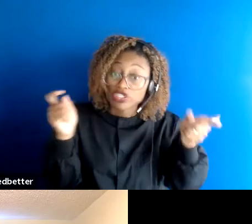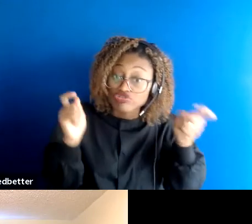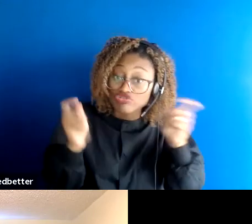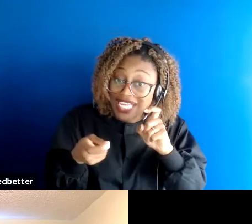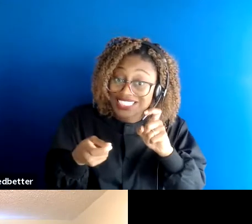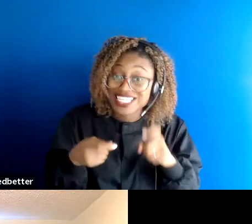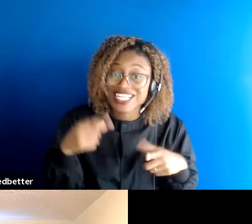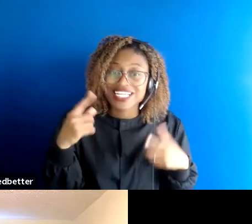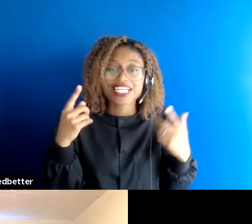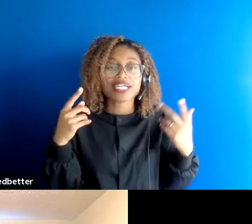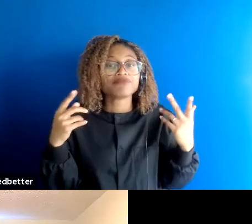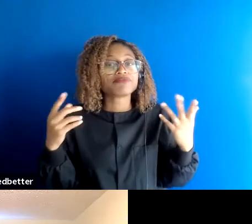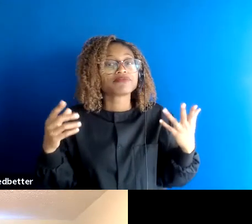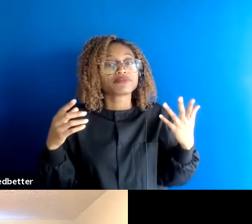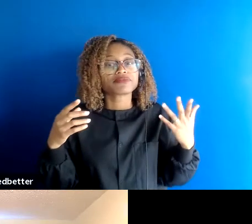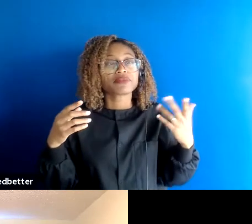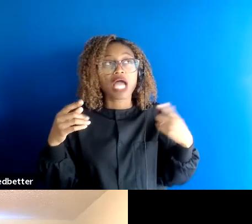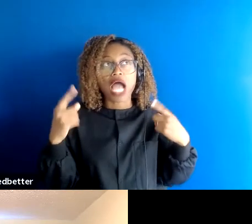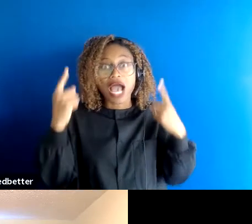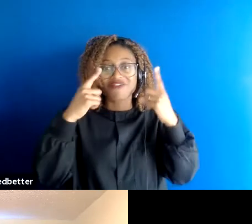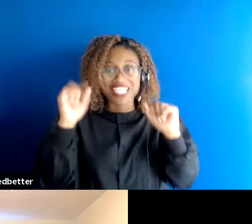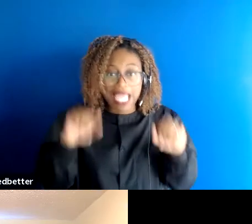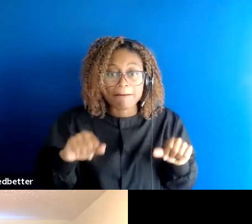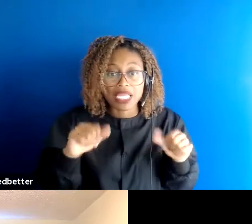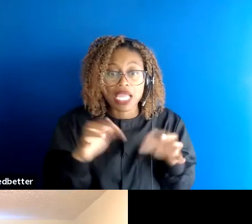think it's could be important